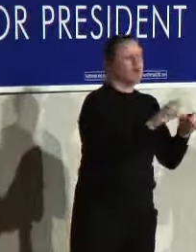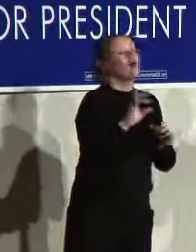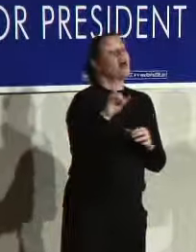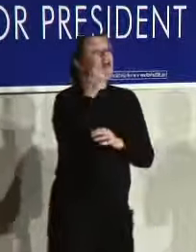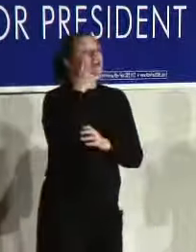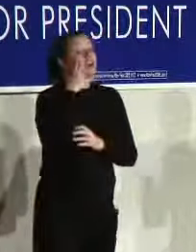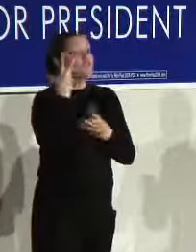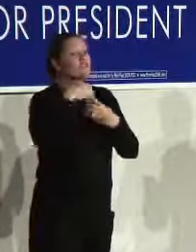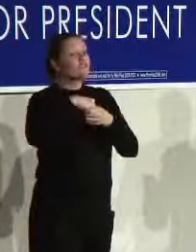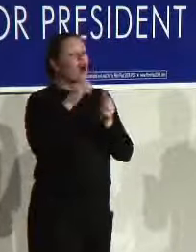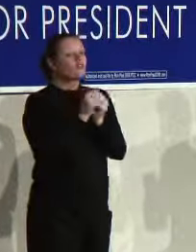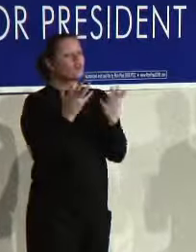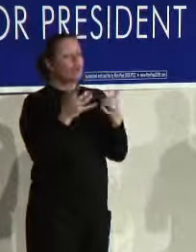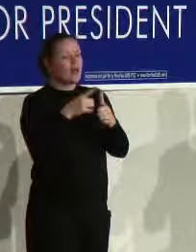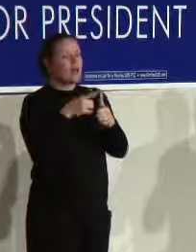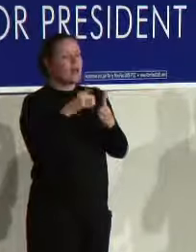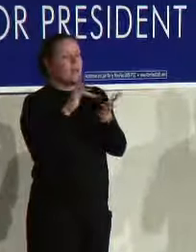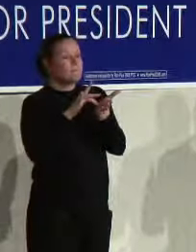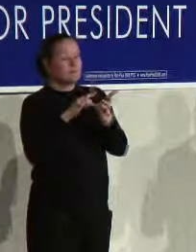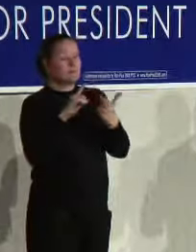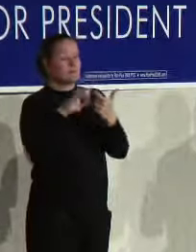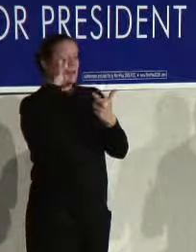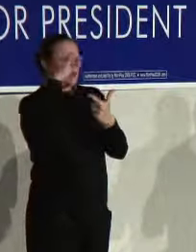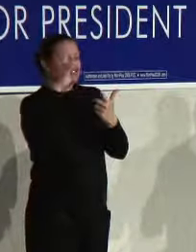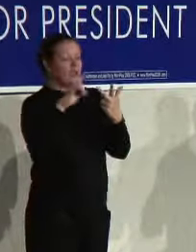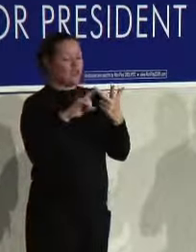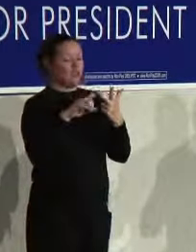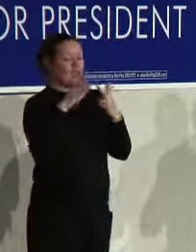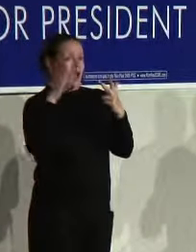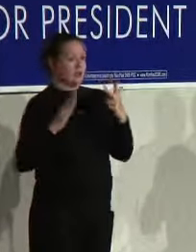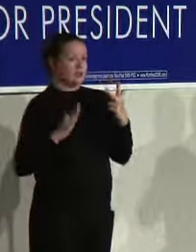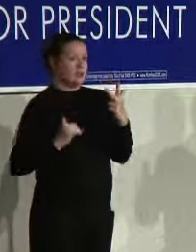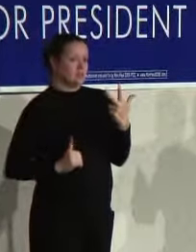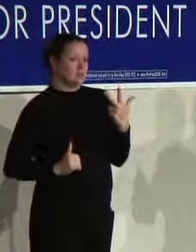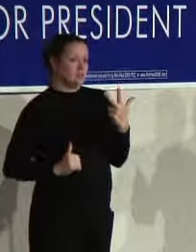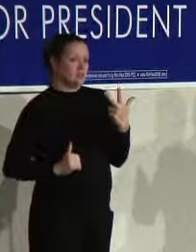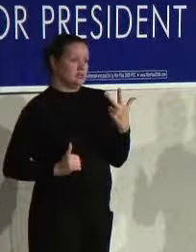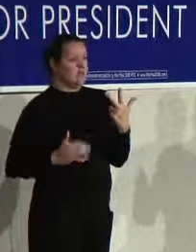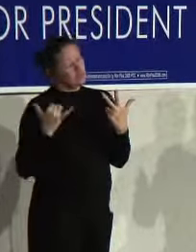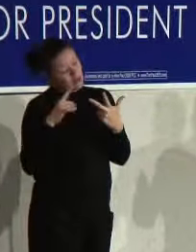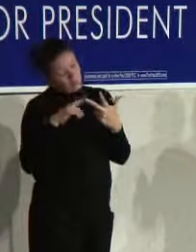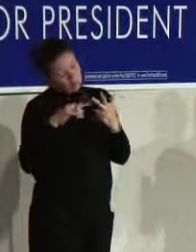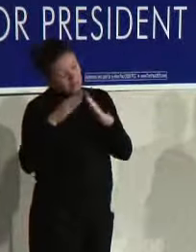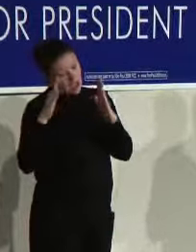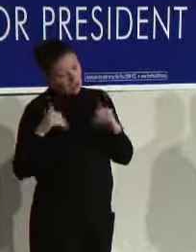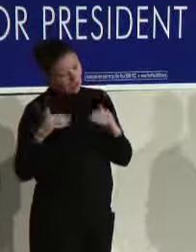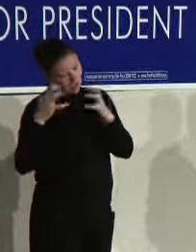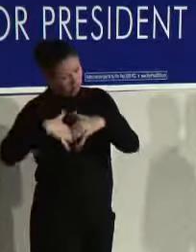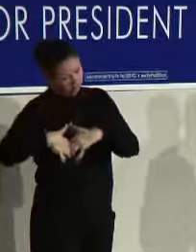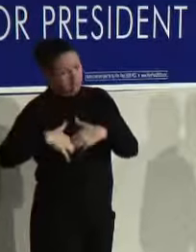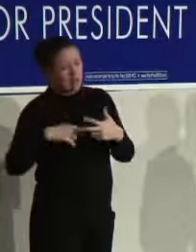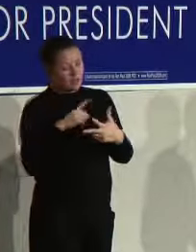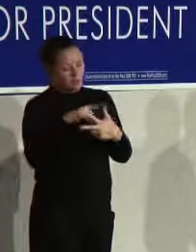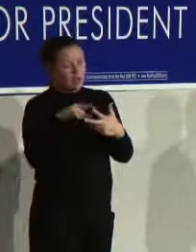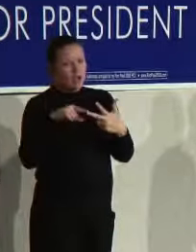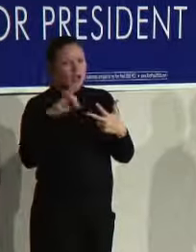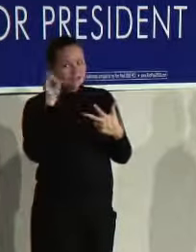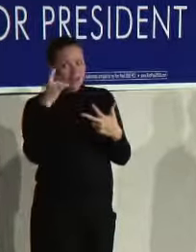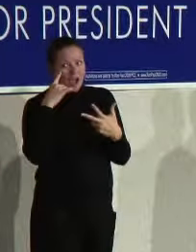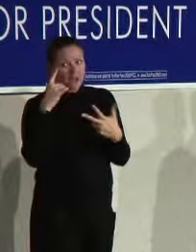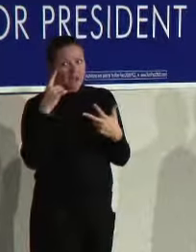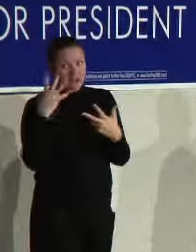medicine, education, and housing. And that's where you have the most amount of inflation. Of course, now the housing bubble collapsed. So, yes, a